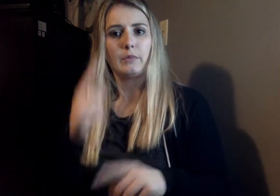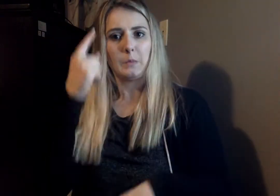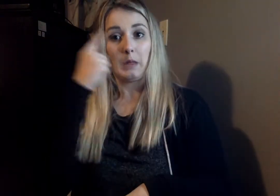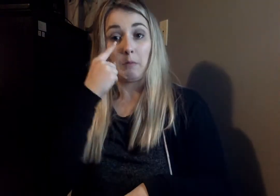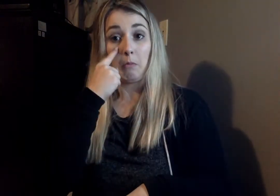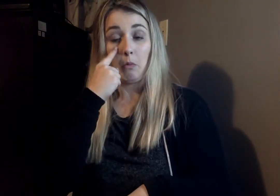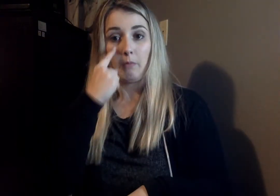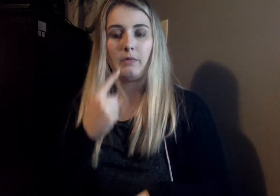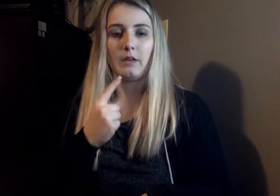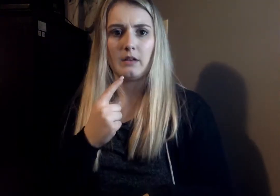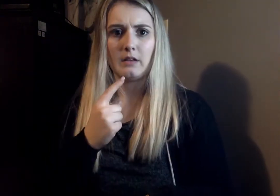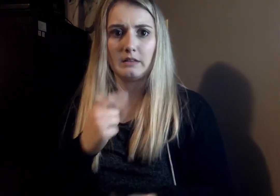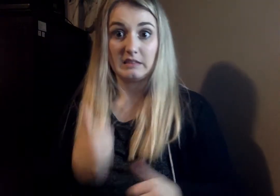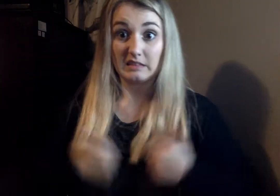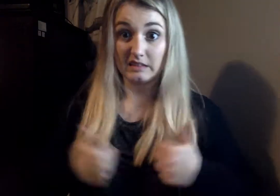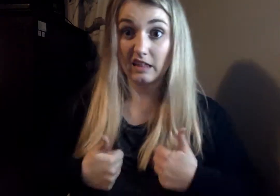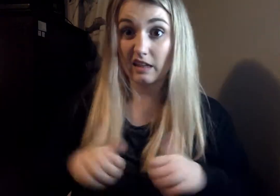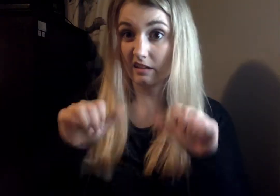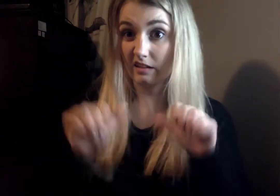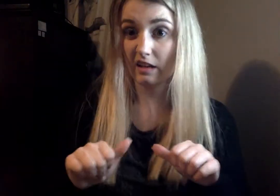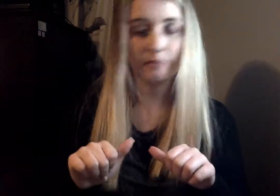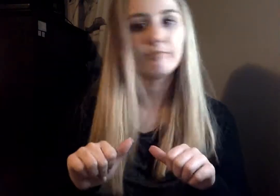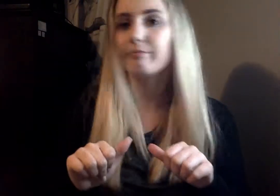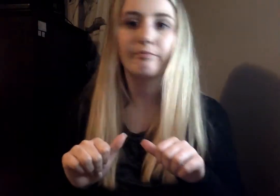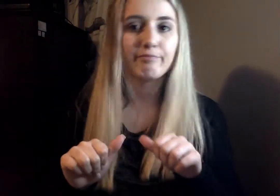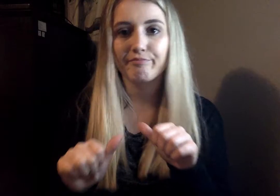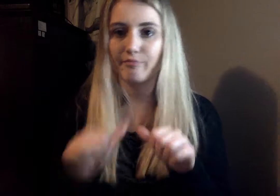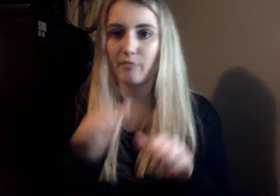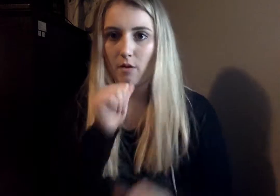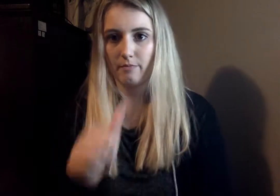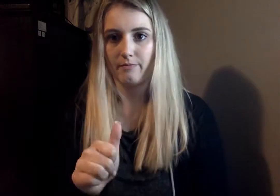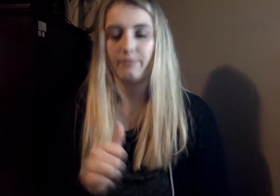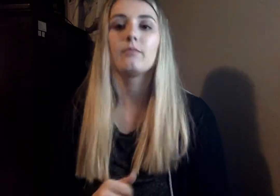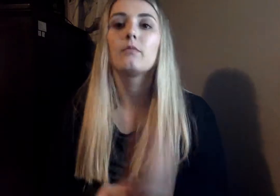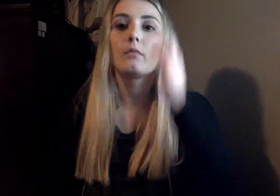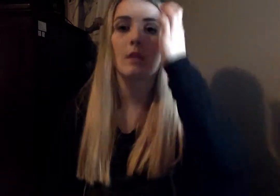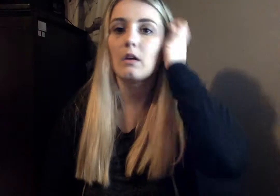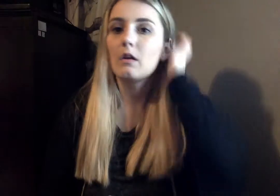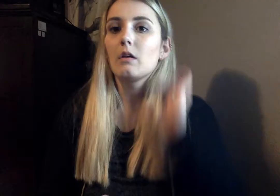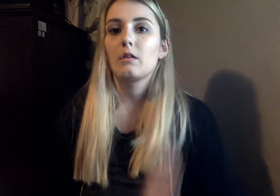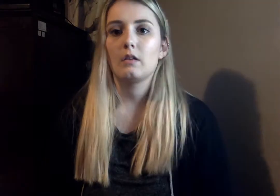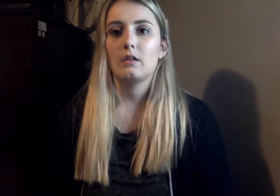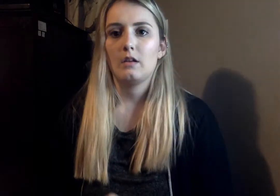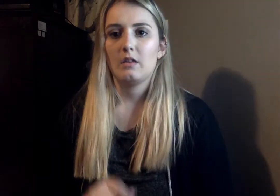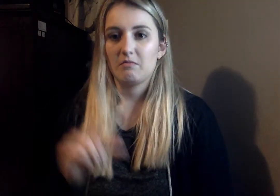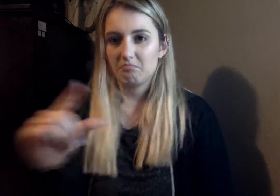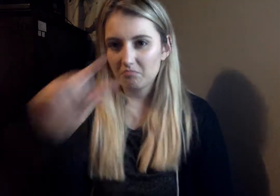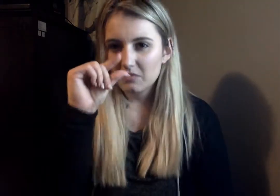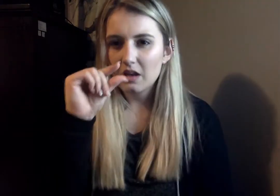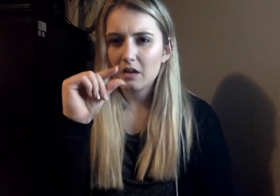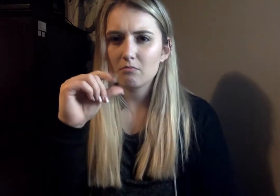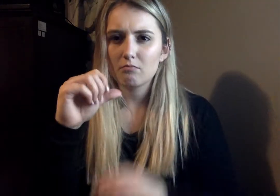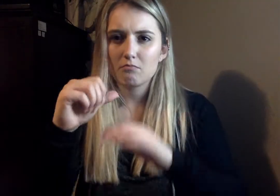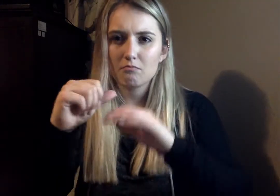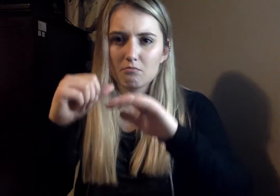alive since they move and change shape, but they are not alive. Floaters are tiny objects that cast shadows on the retina,